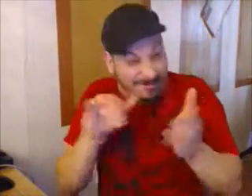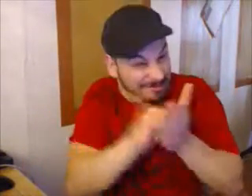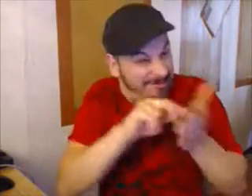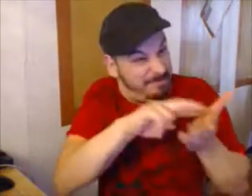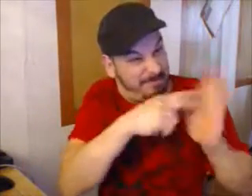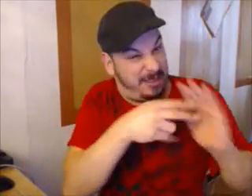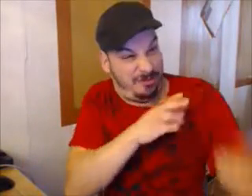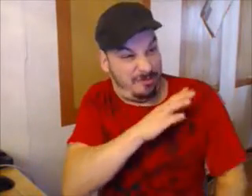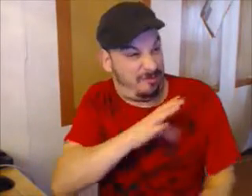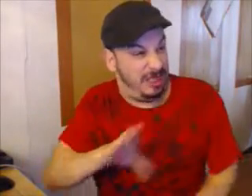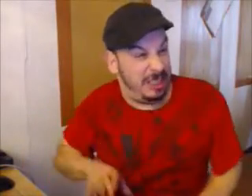jobs created again.